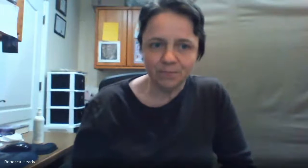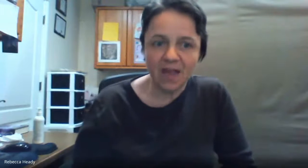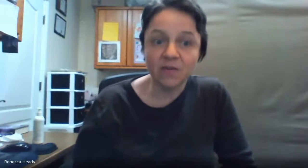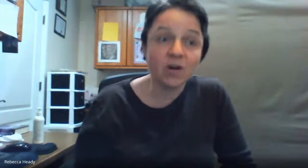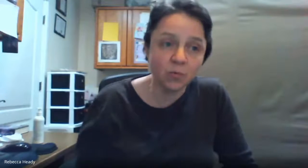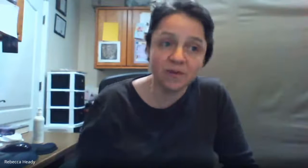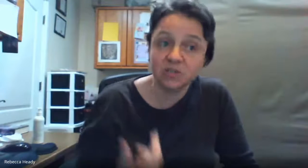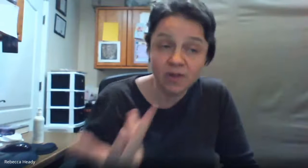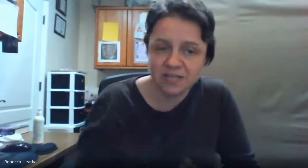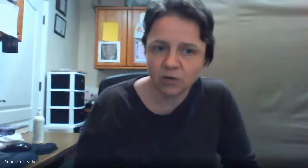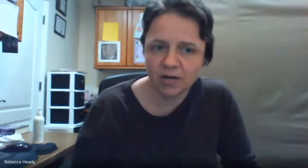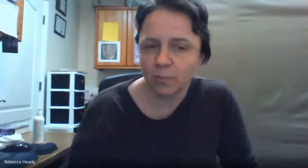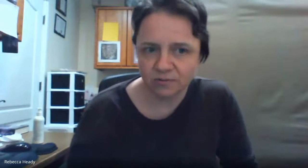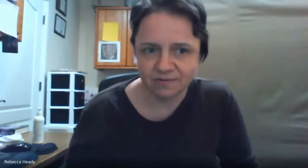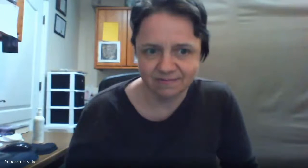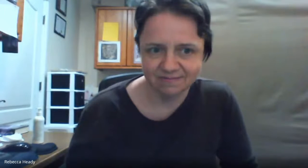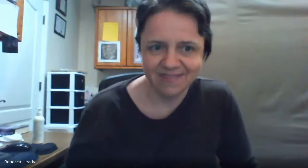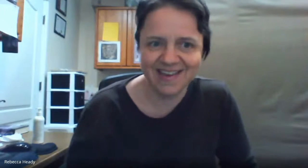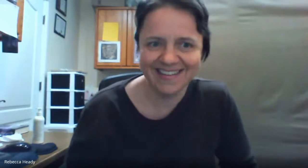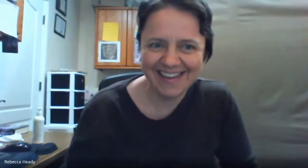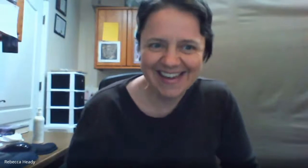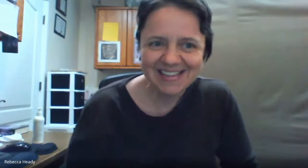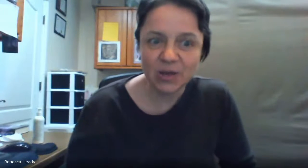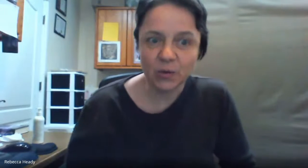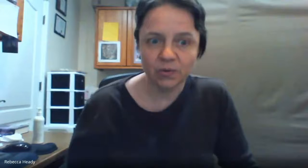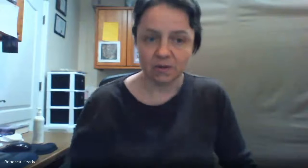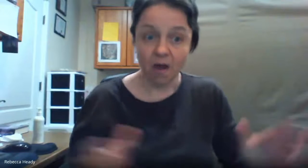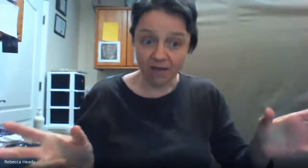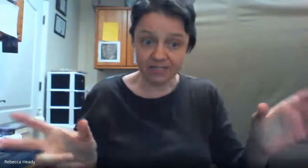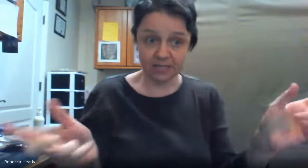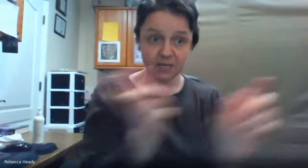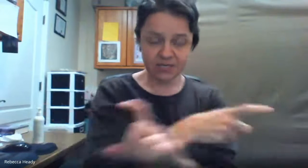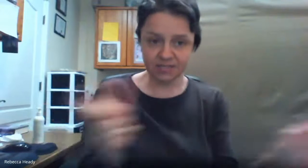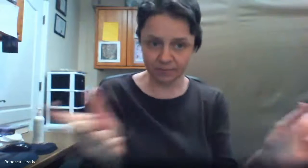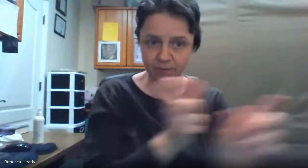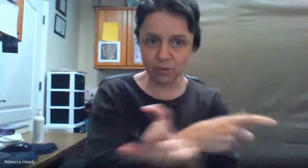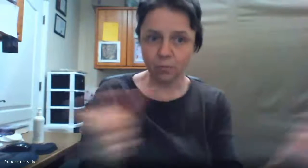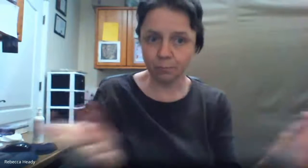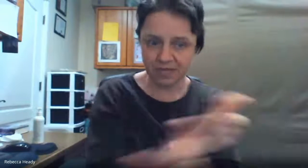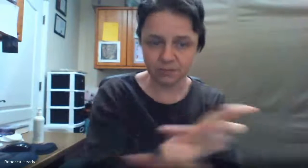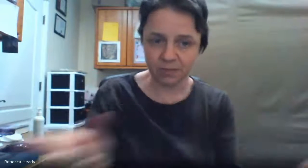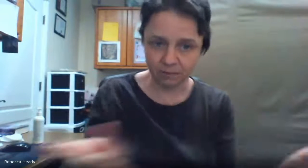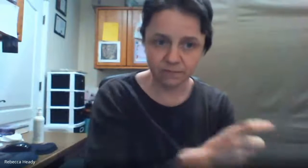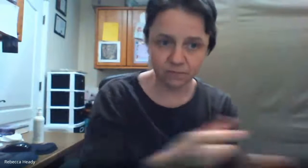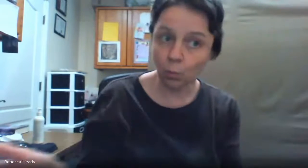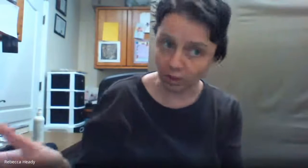And the question would be, do you like to eat green apples? So obviously different, placement of